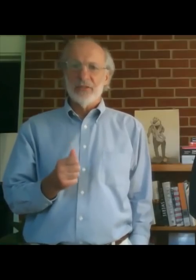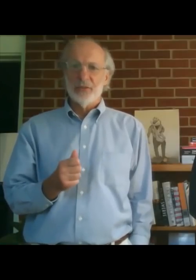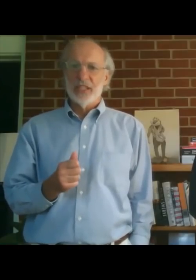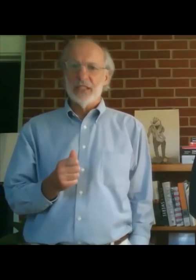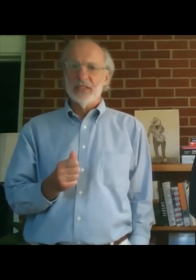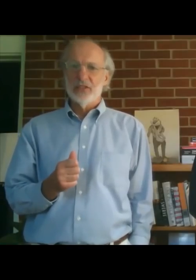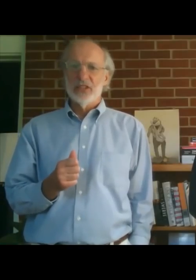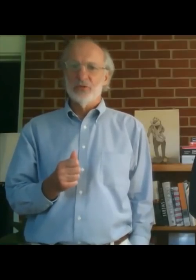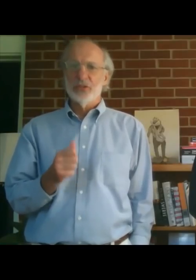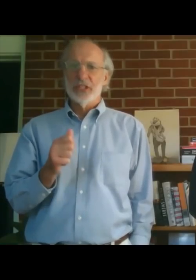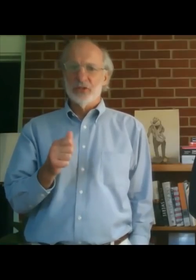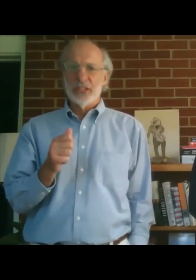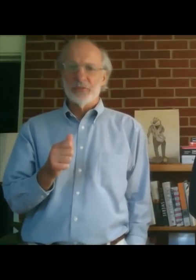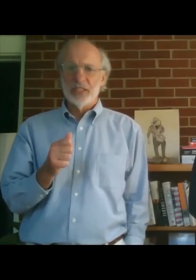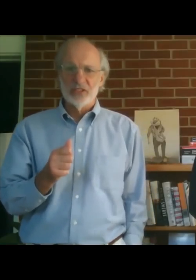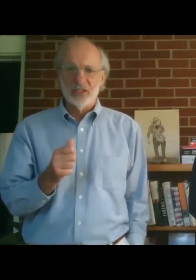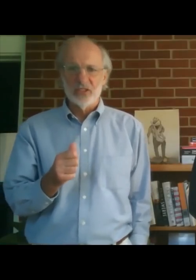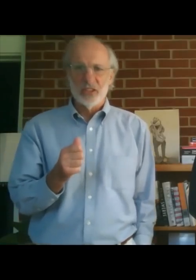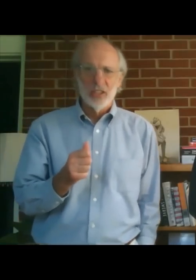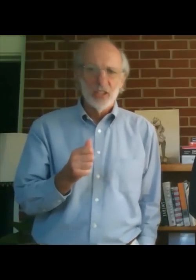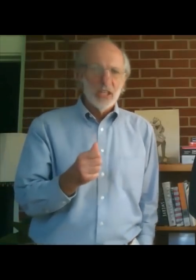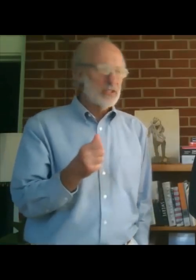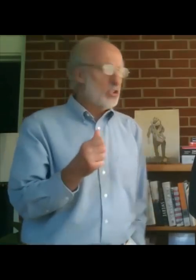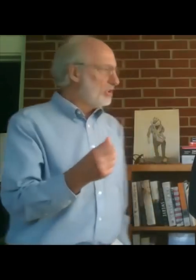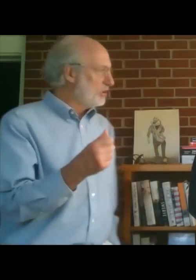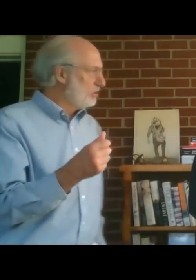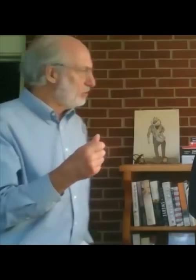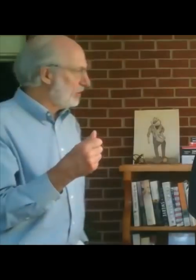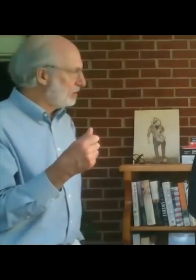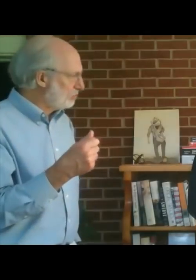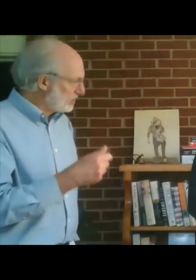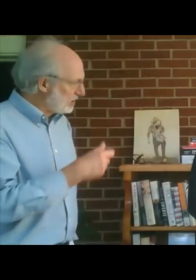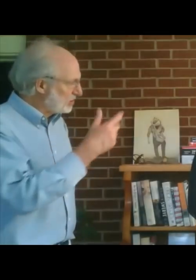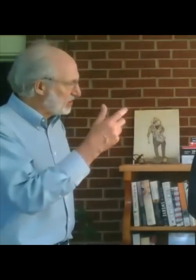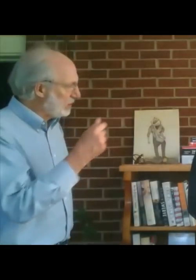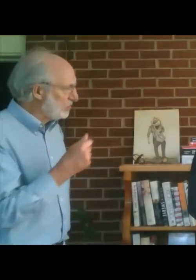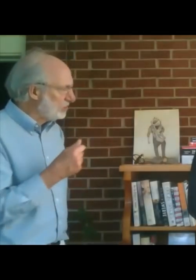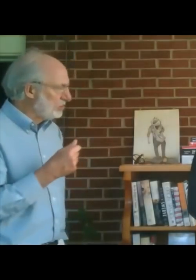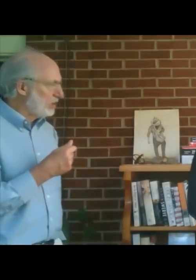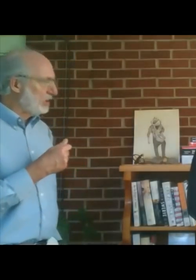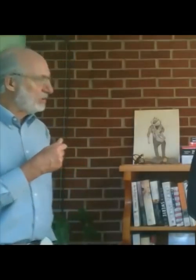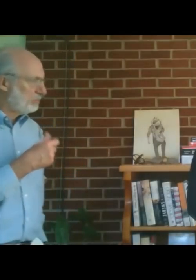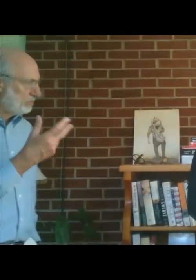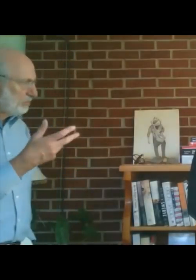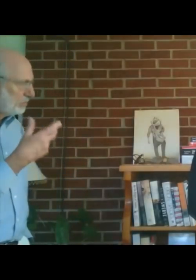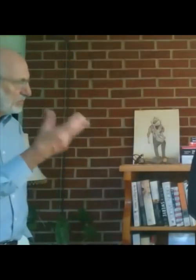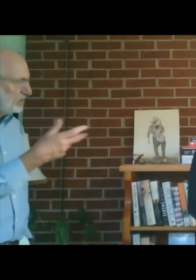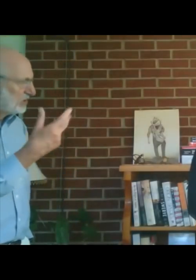ASL alphabet is really a great place to start. Tanya, can you teach us how to